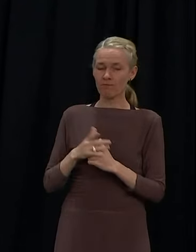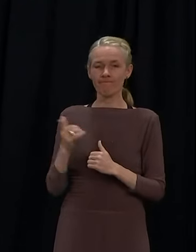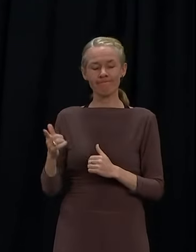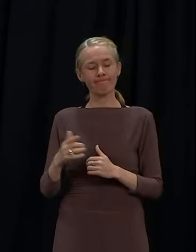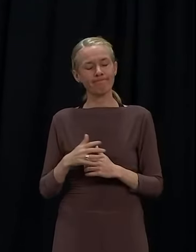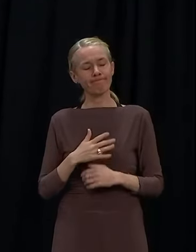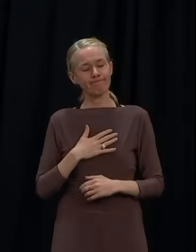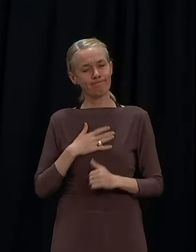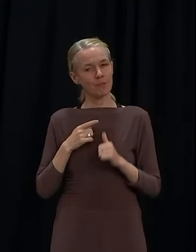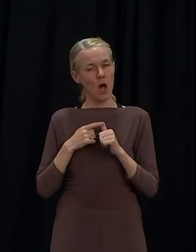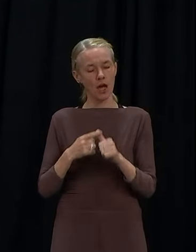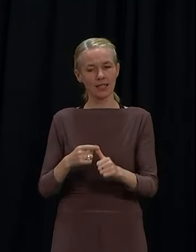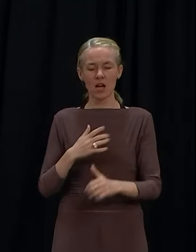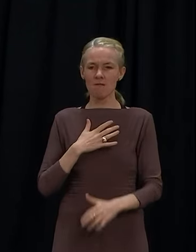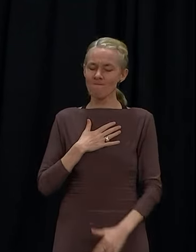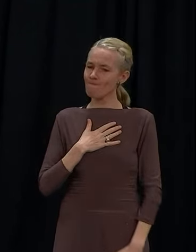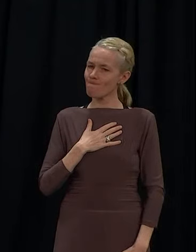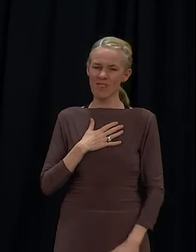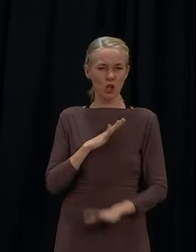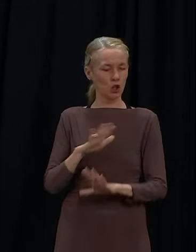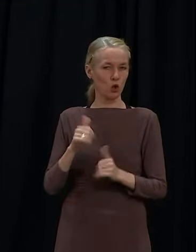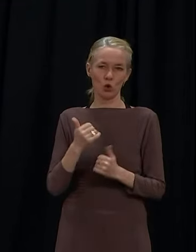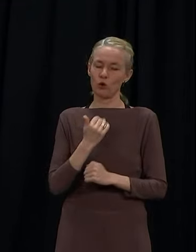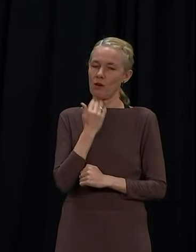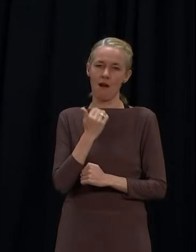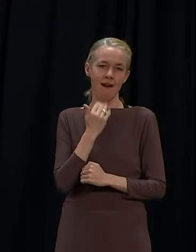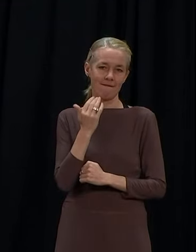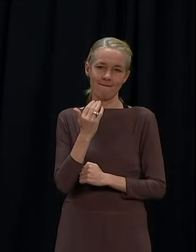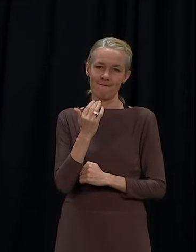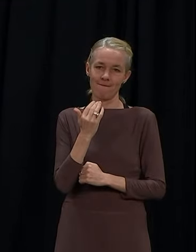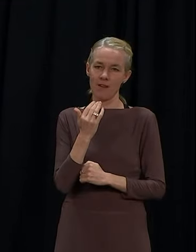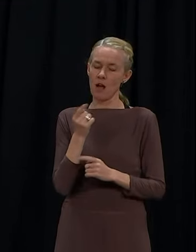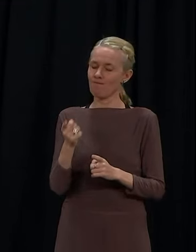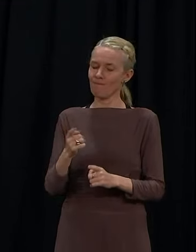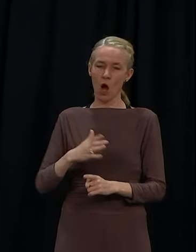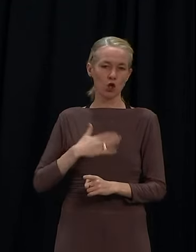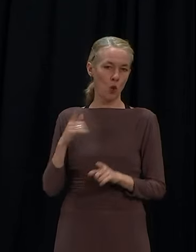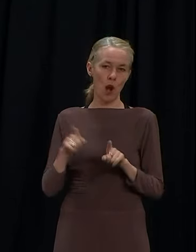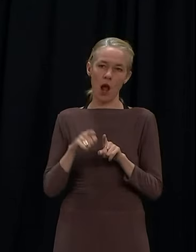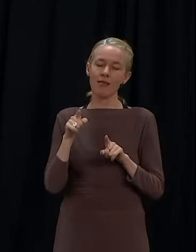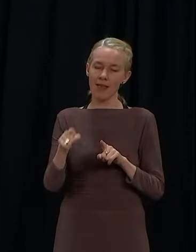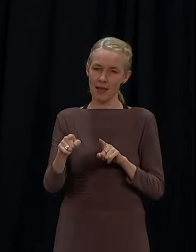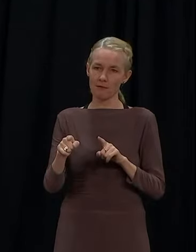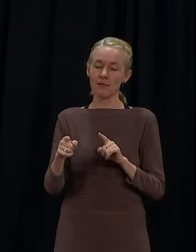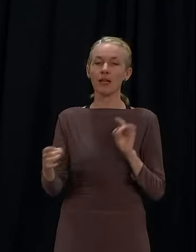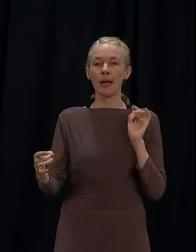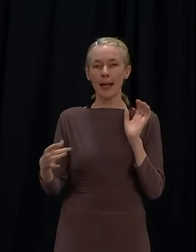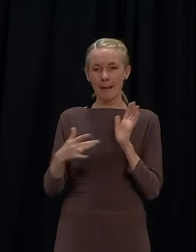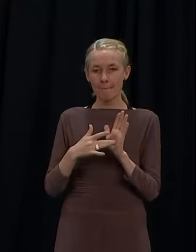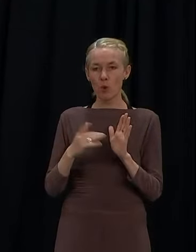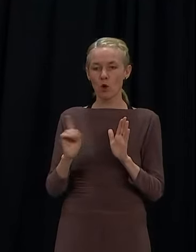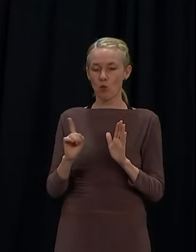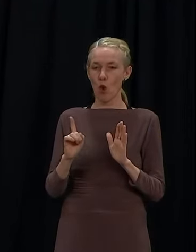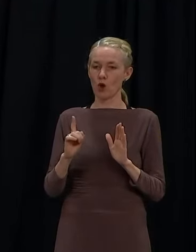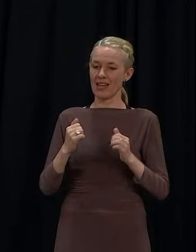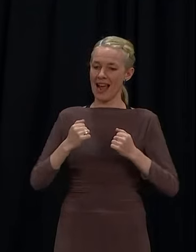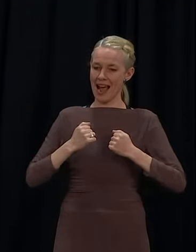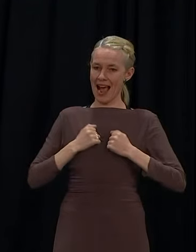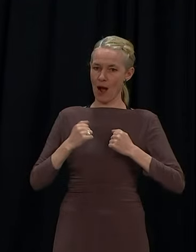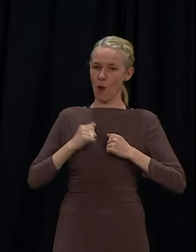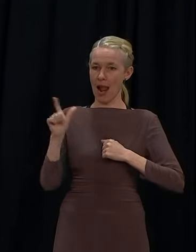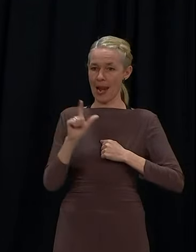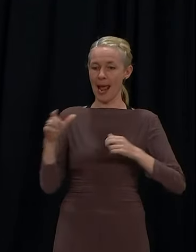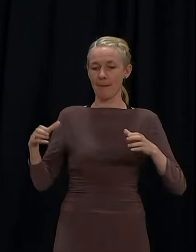want this situation. Of course not. We want everyone to be modelling exactly what we need at level 4. And so we